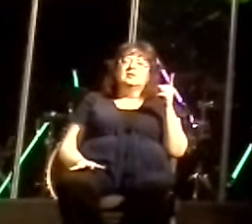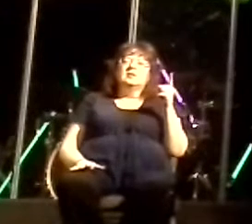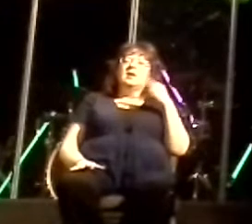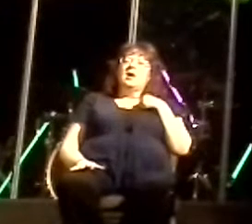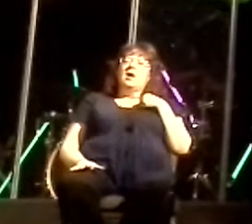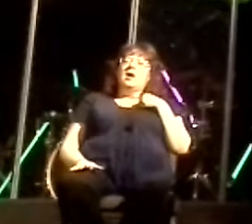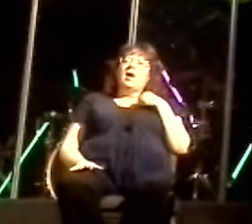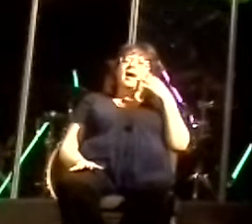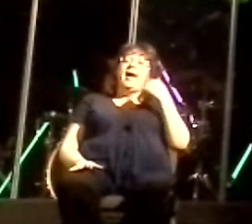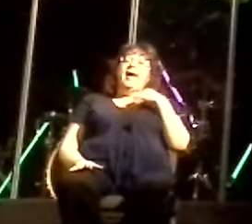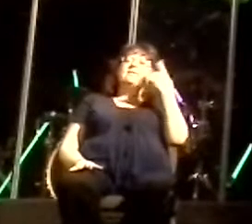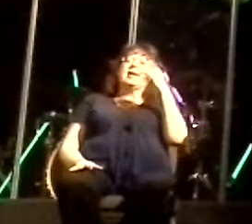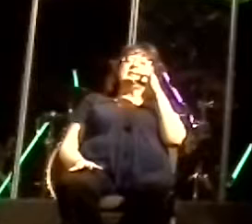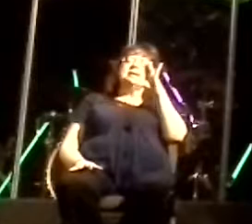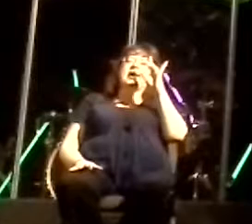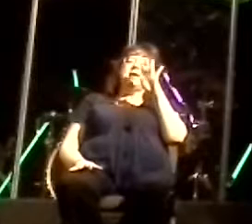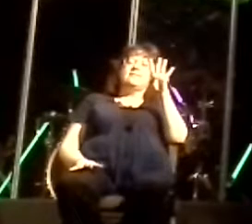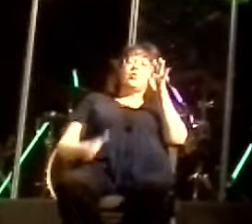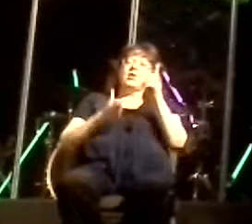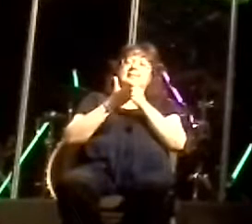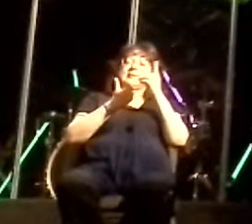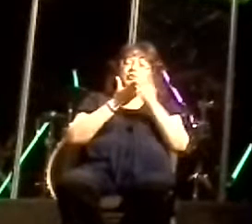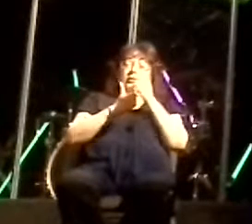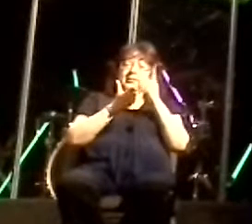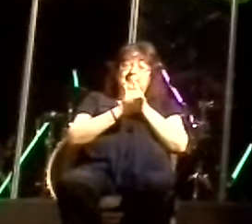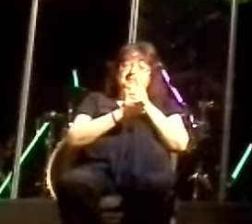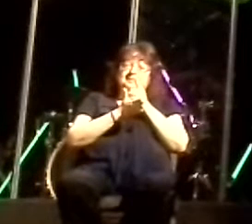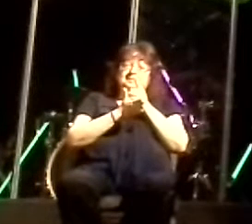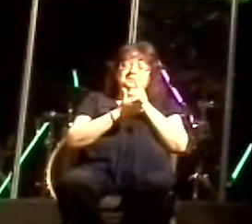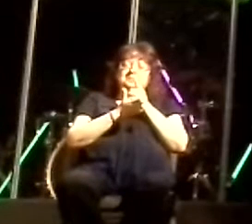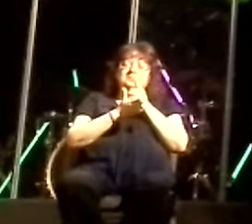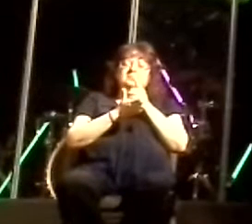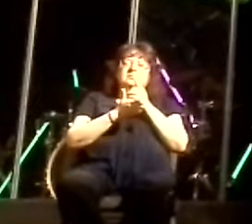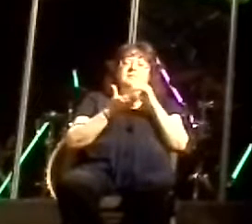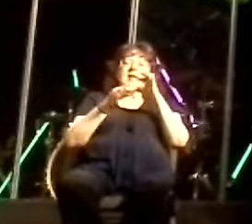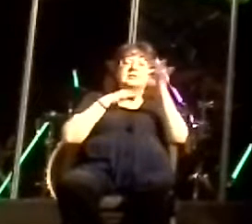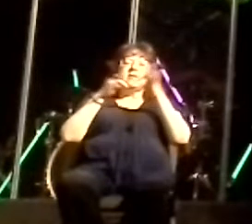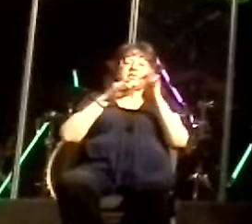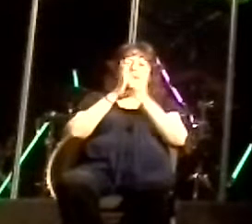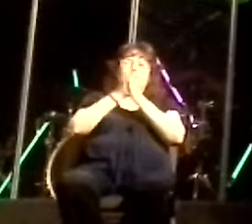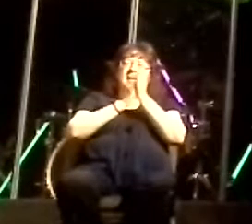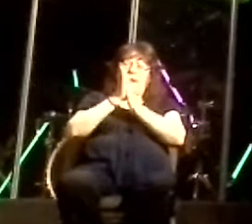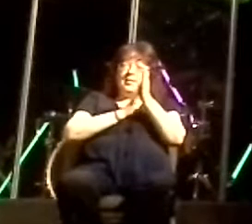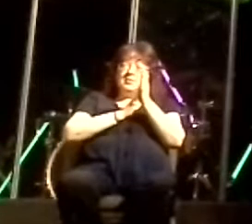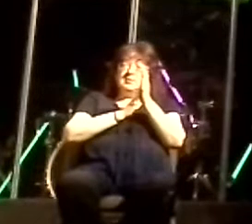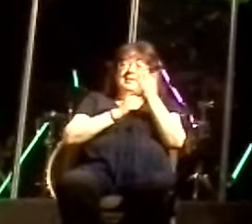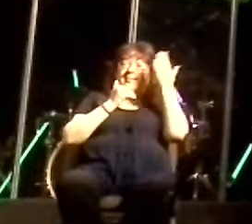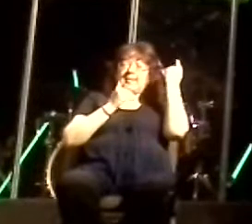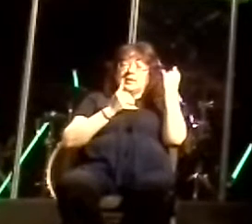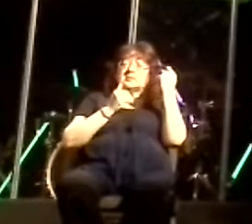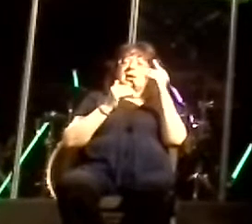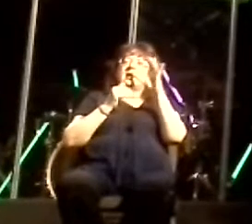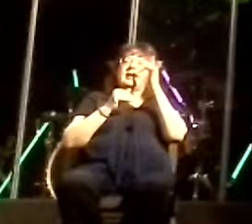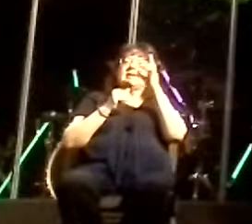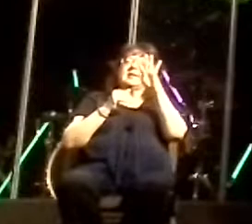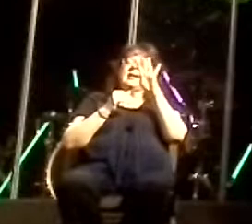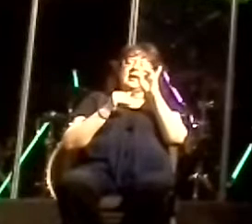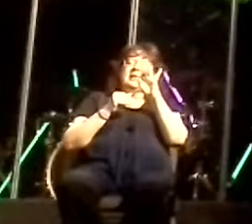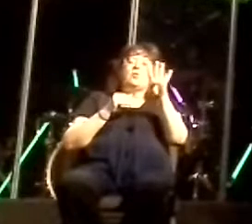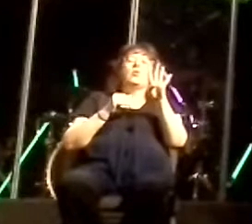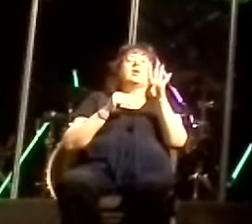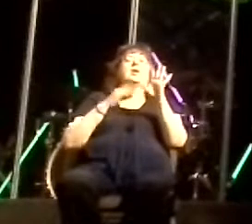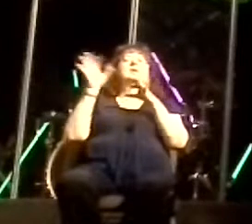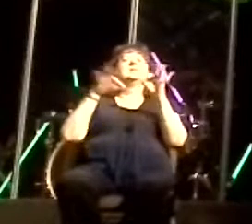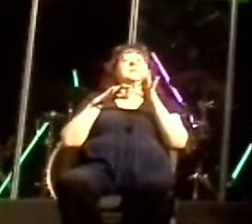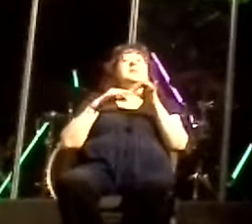I have an 1884 edition of Webster's Dictionary. The definition of passion is this in the 1884 dictionary. It